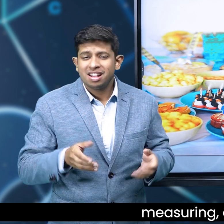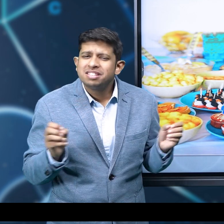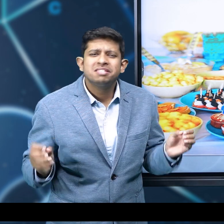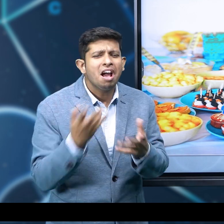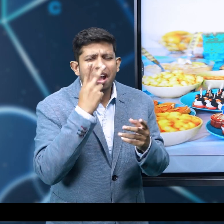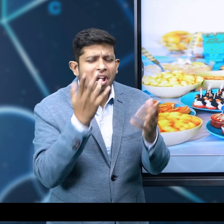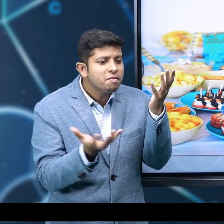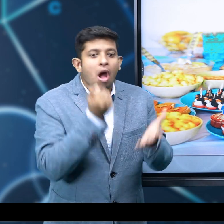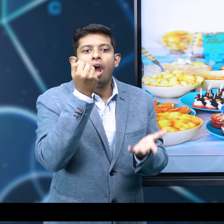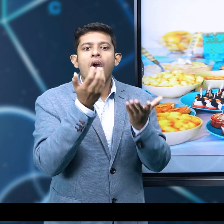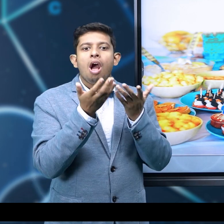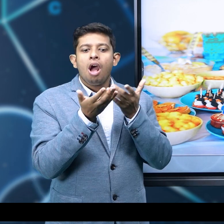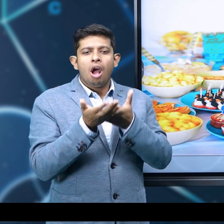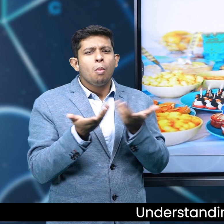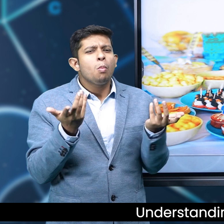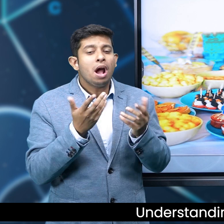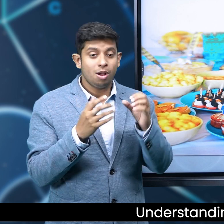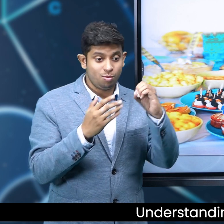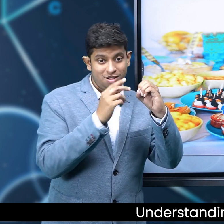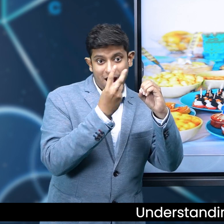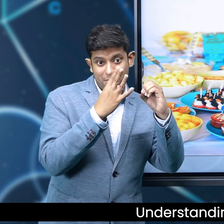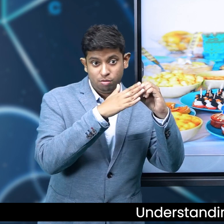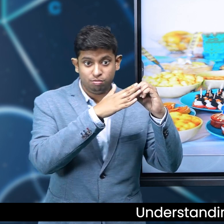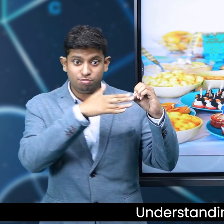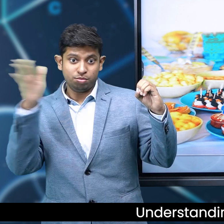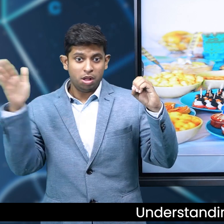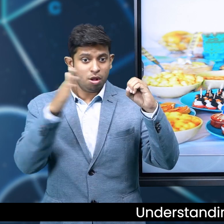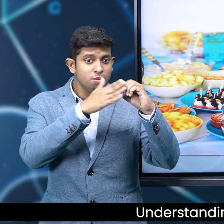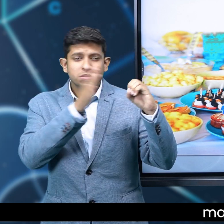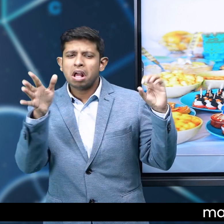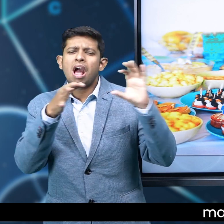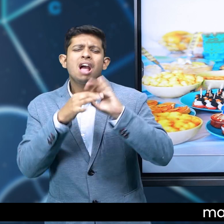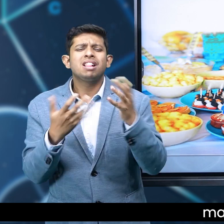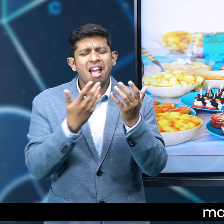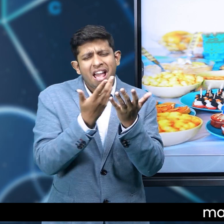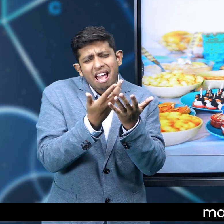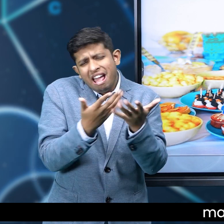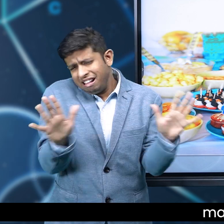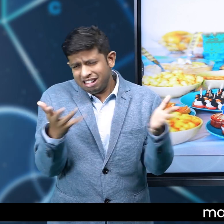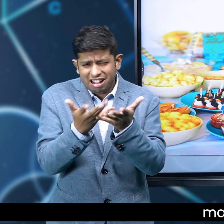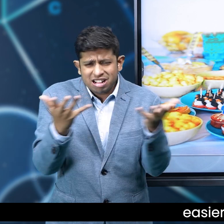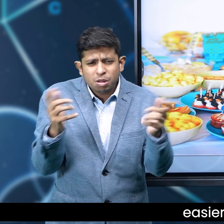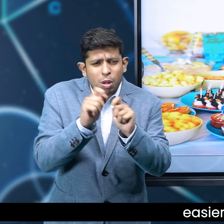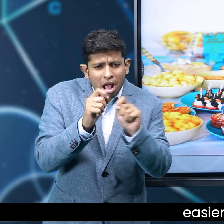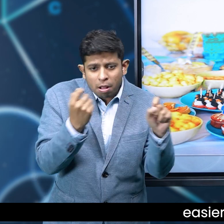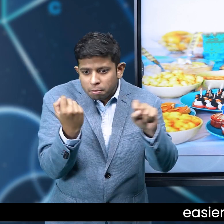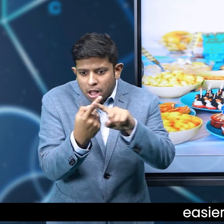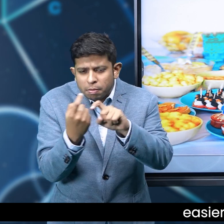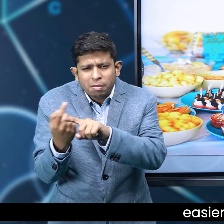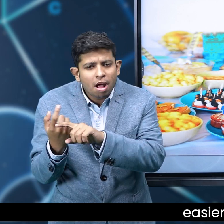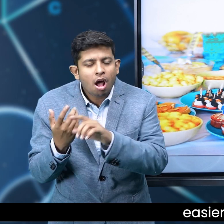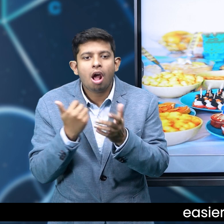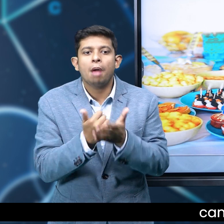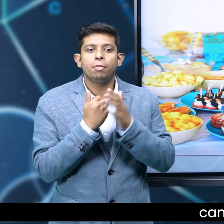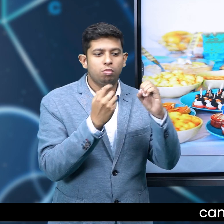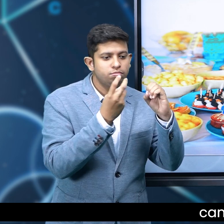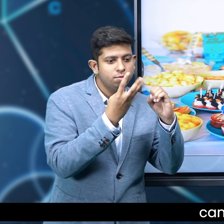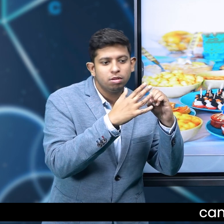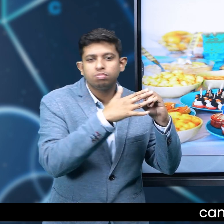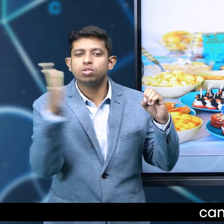Let us explore. Understanding whole numbers will make many everyday tasks easier and show how math can be fun and